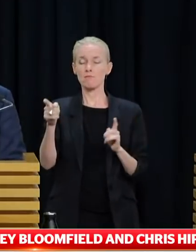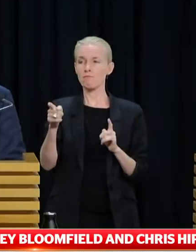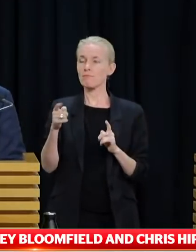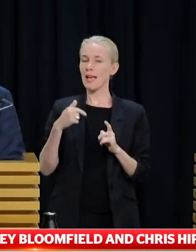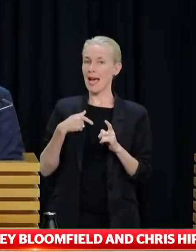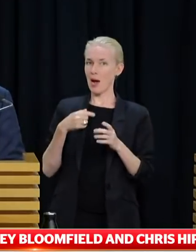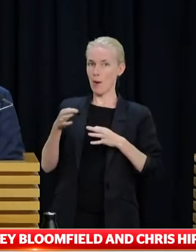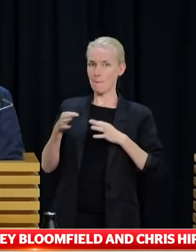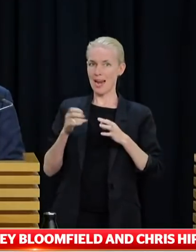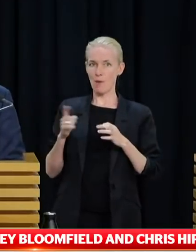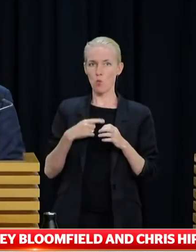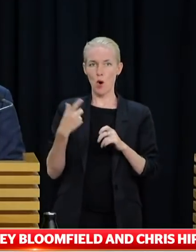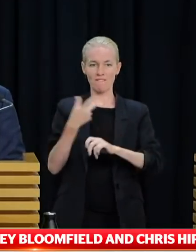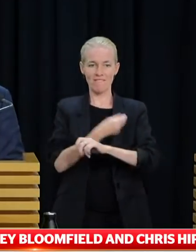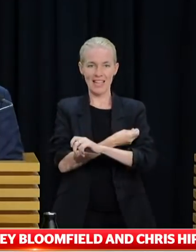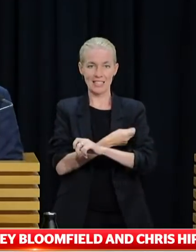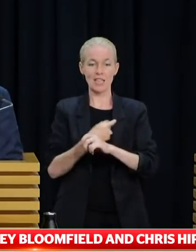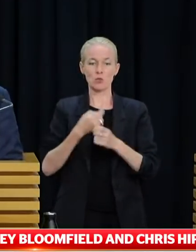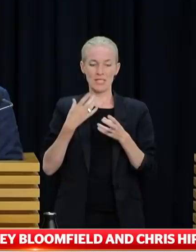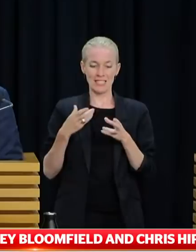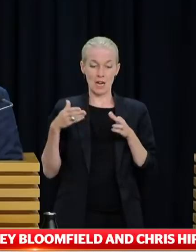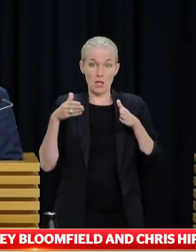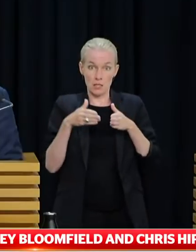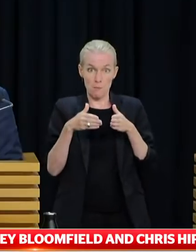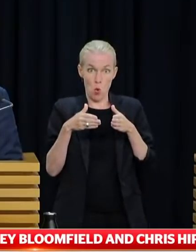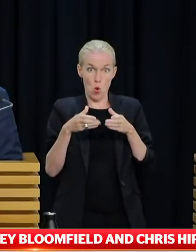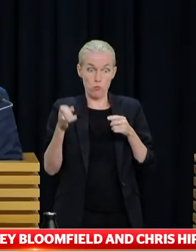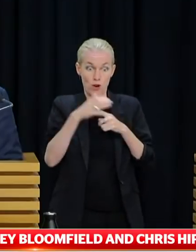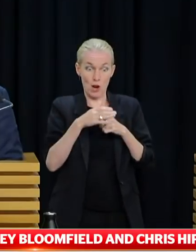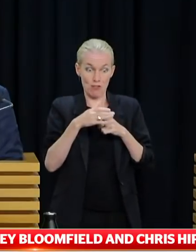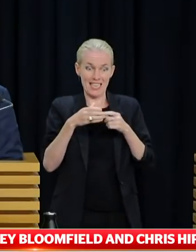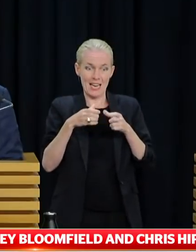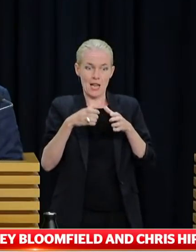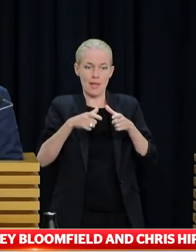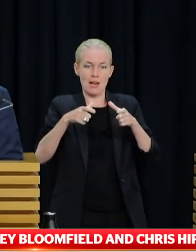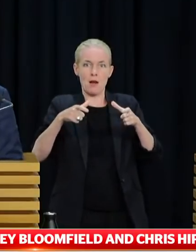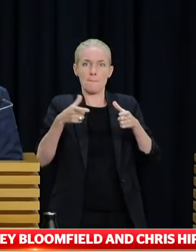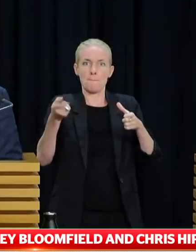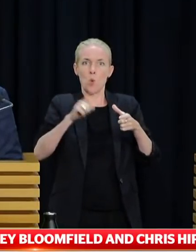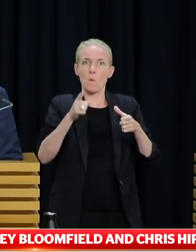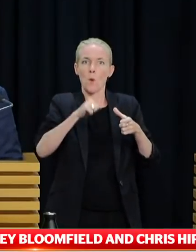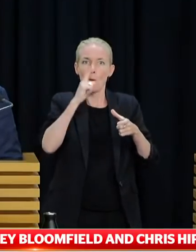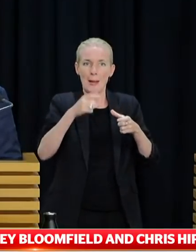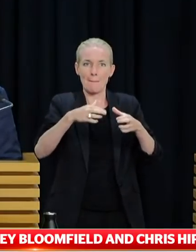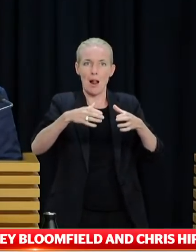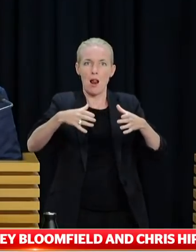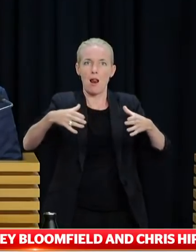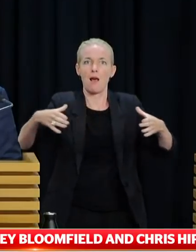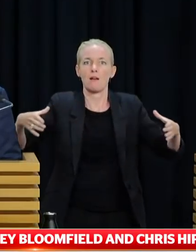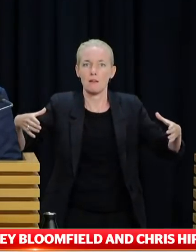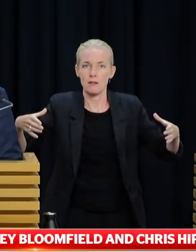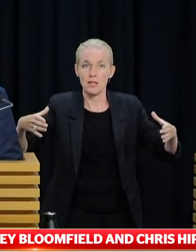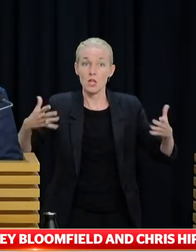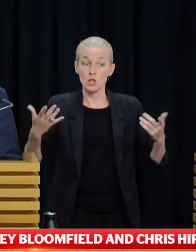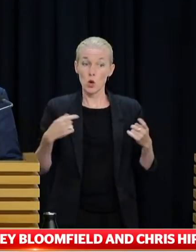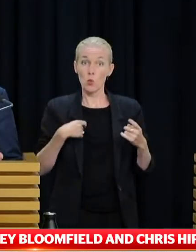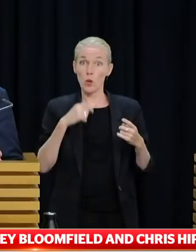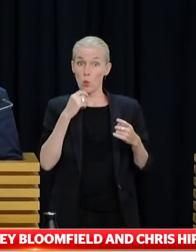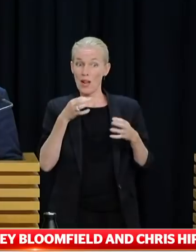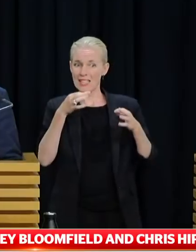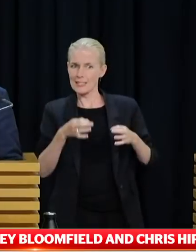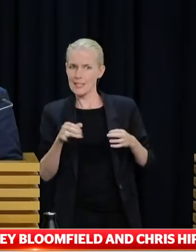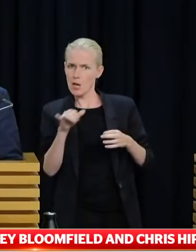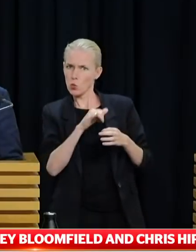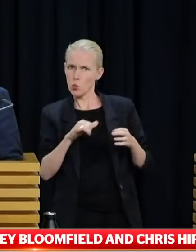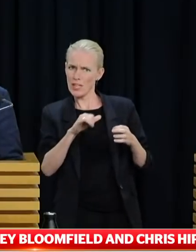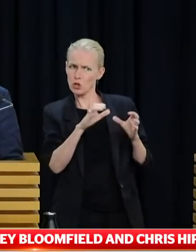up the vaccination program. So we want to make decisions as we're going along, and as I've indicated before, decisions about who we bring in when is